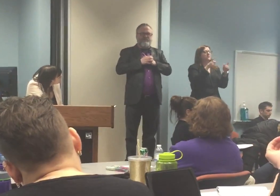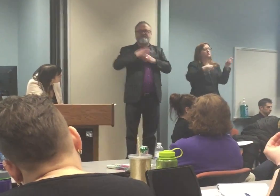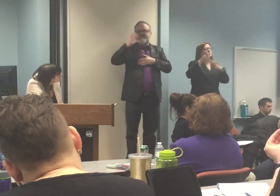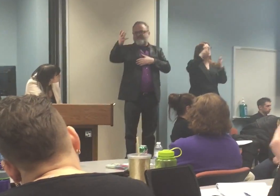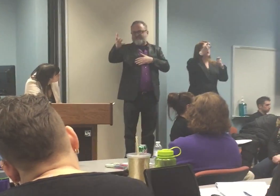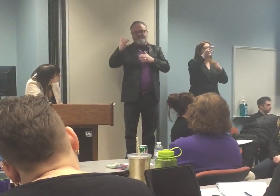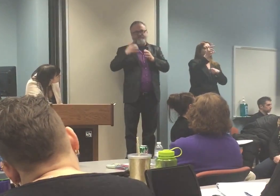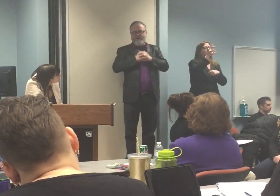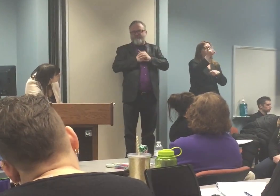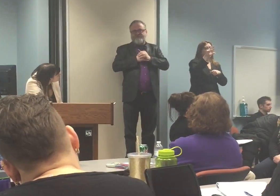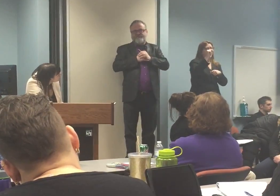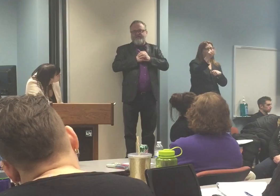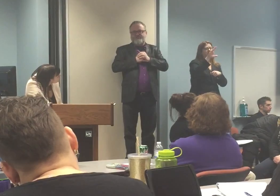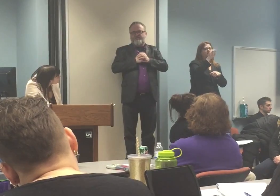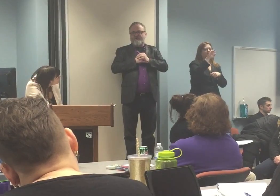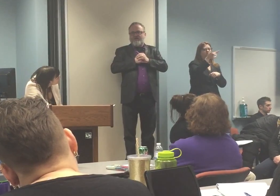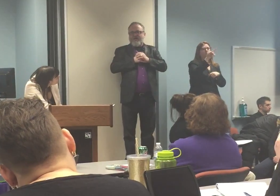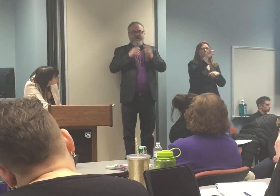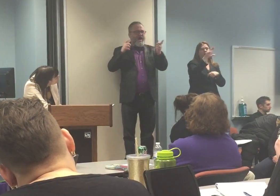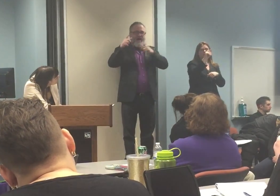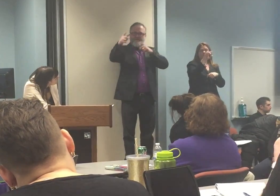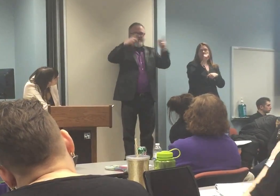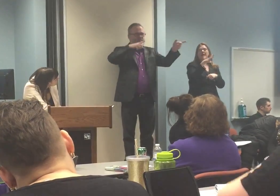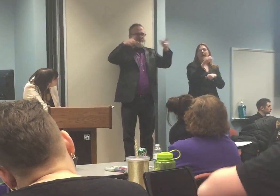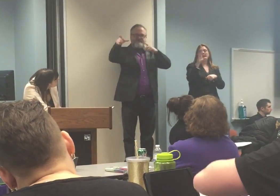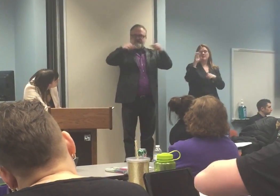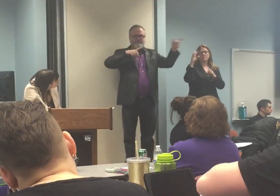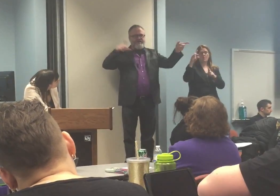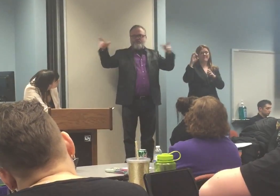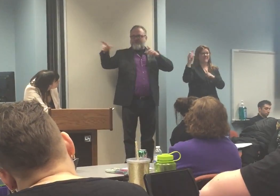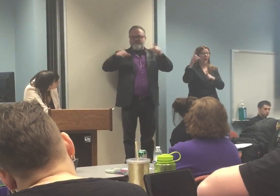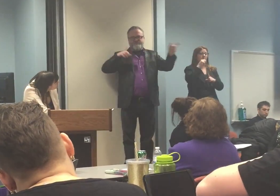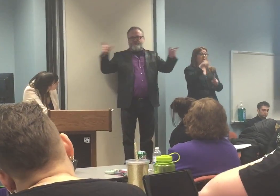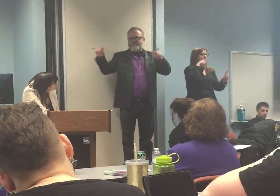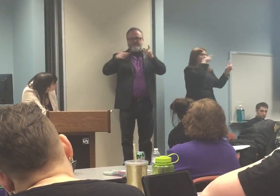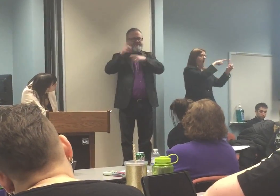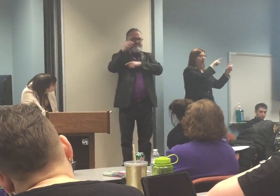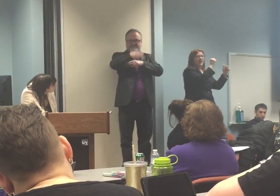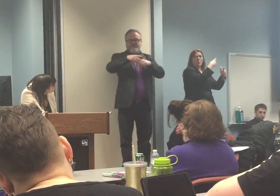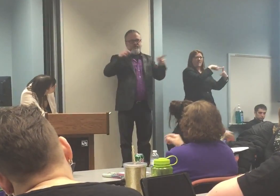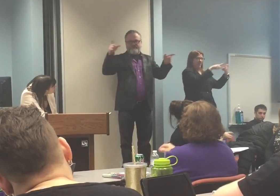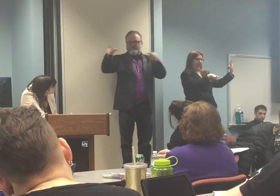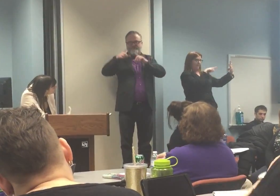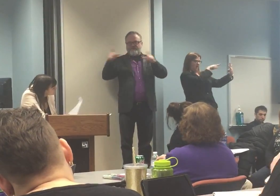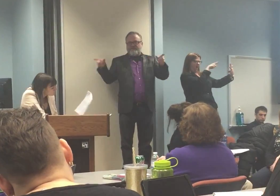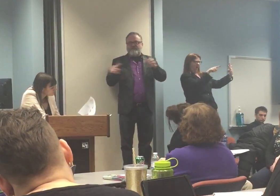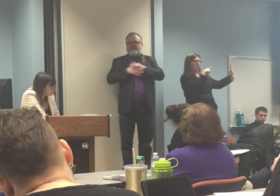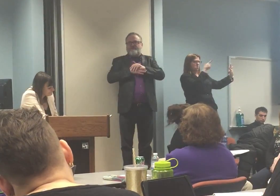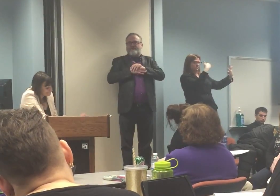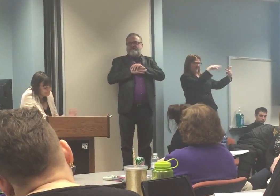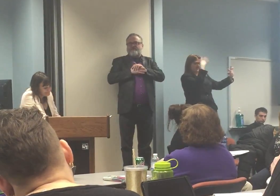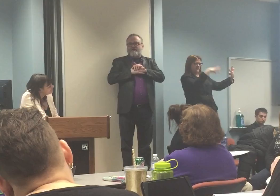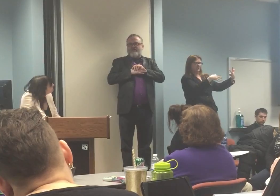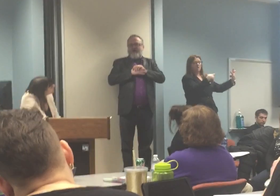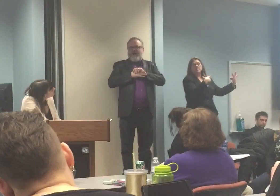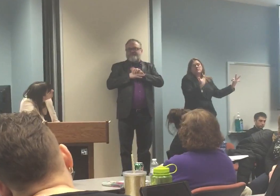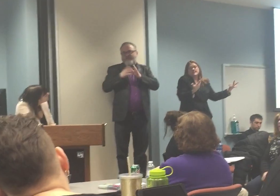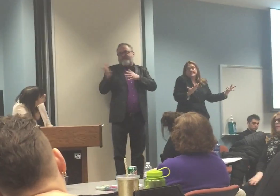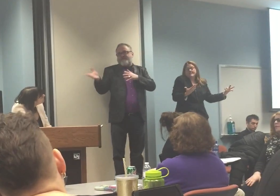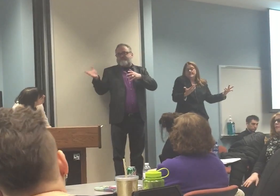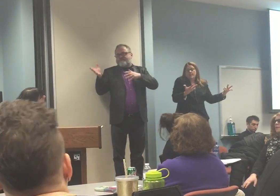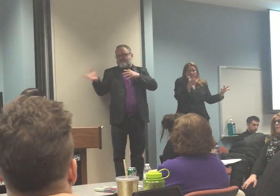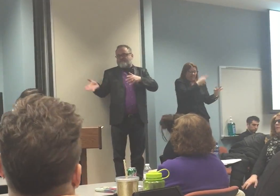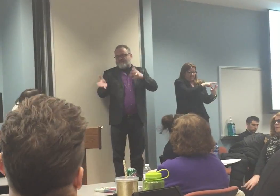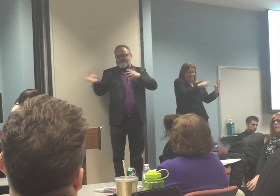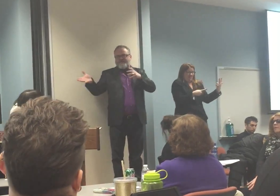of Civil Rights, and in this case, the Department of Education. I'm not gonna point the finger at any one of those three people and say that's the one who, I'm